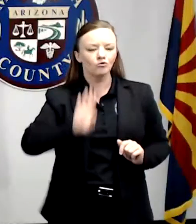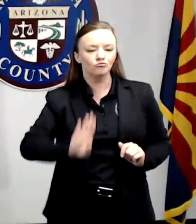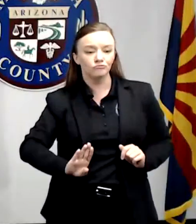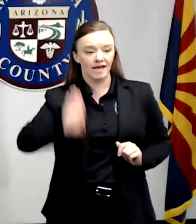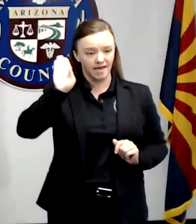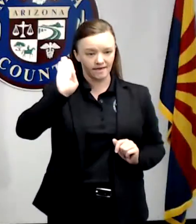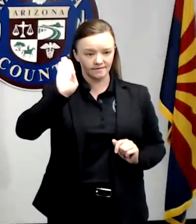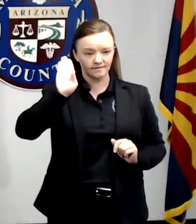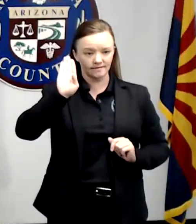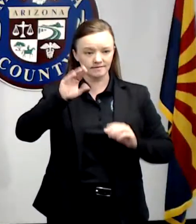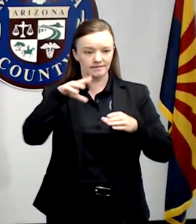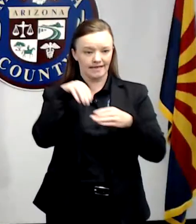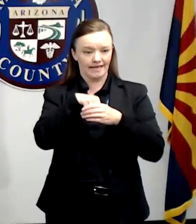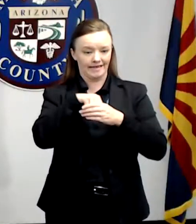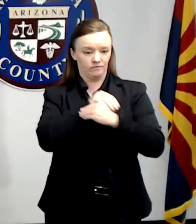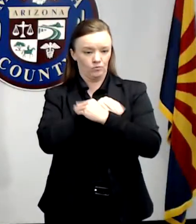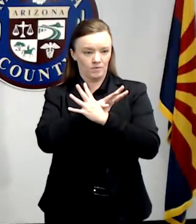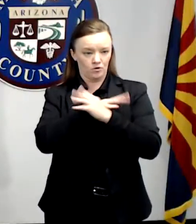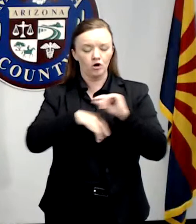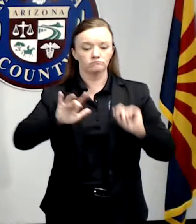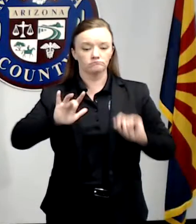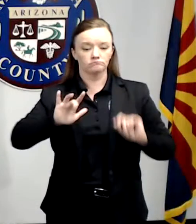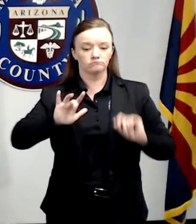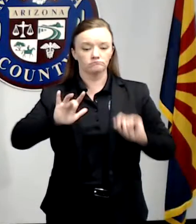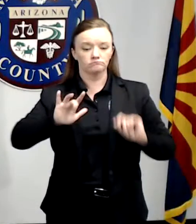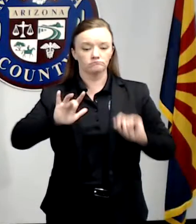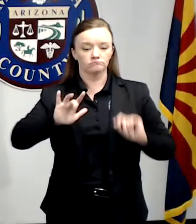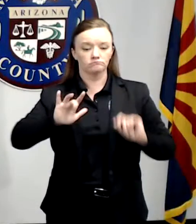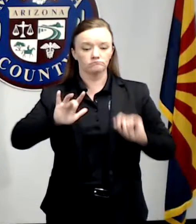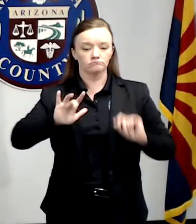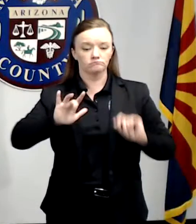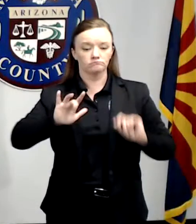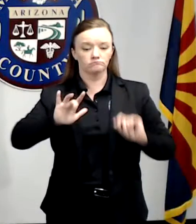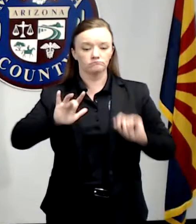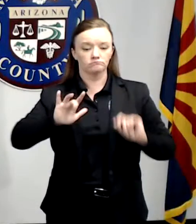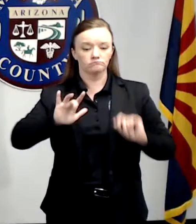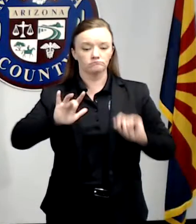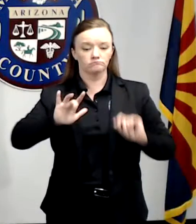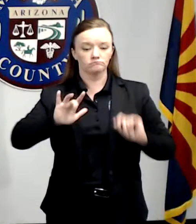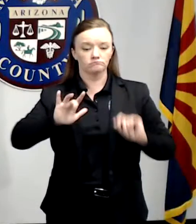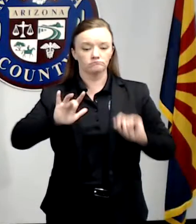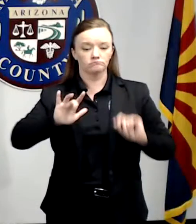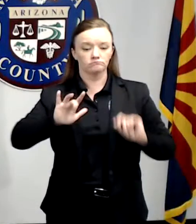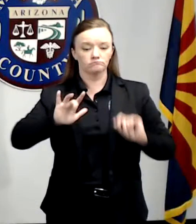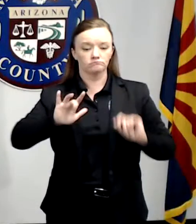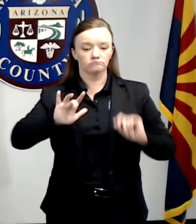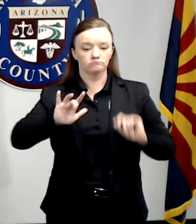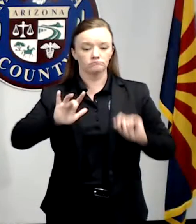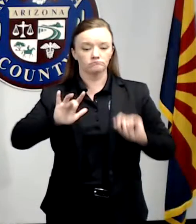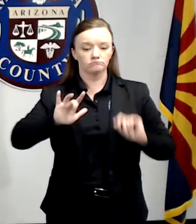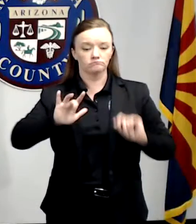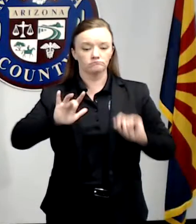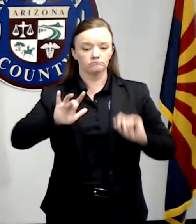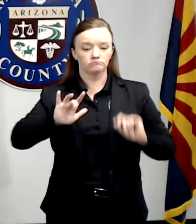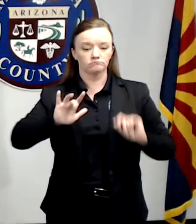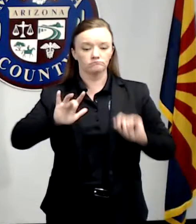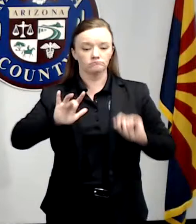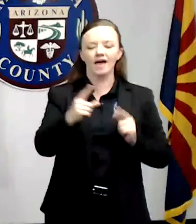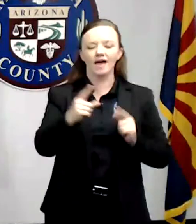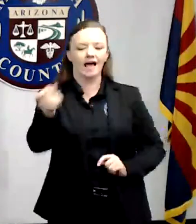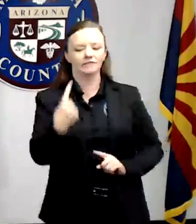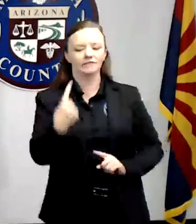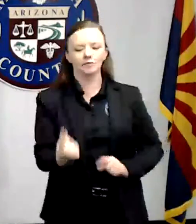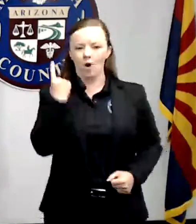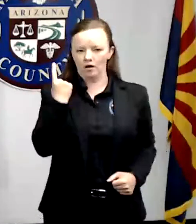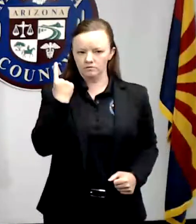the webinar, please make sure your microphone is unmuted on your phone so you can ask your question. Please ask one question at